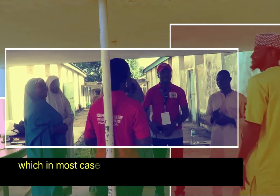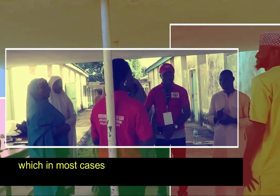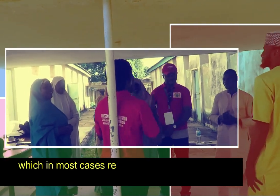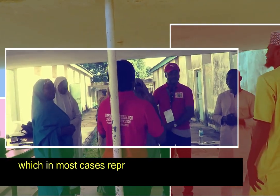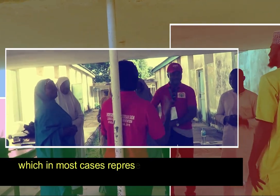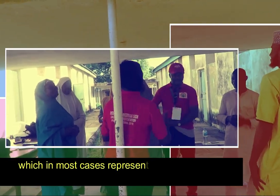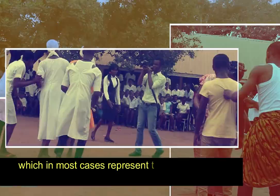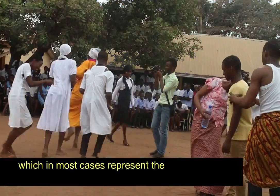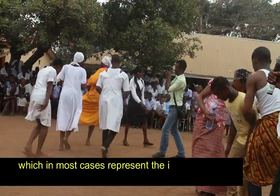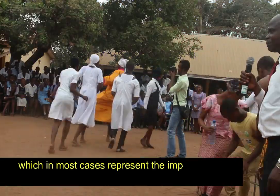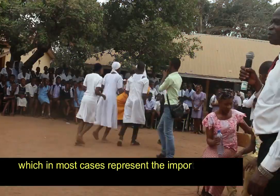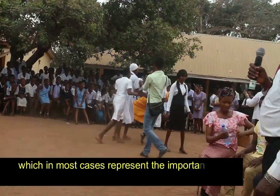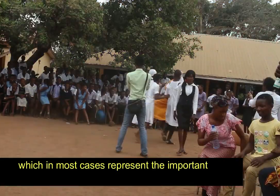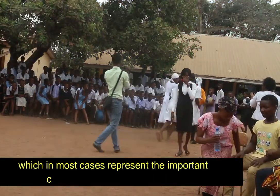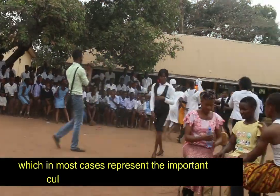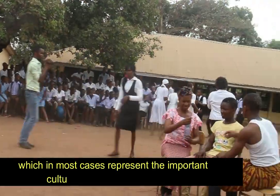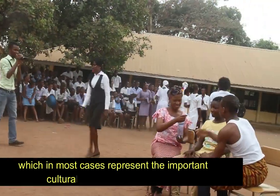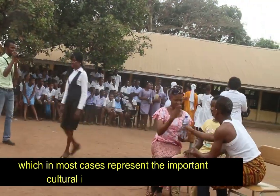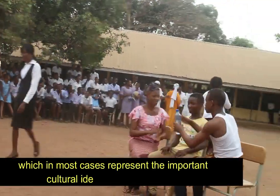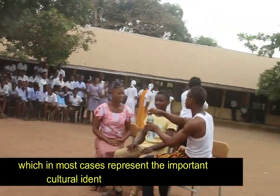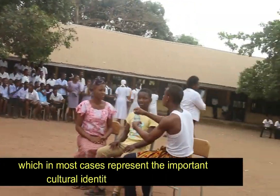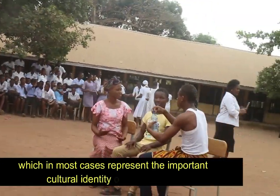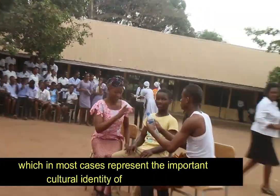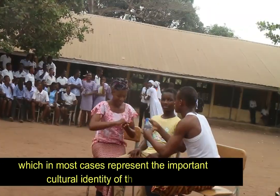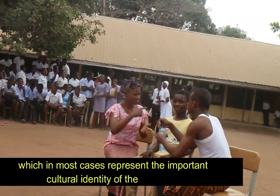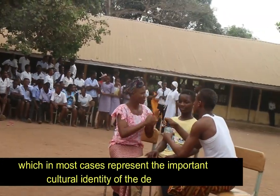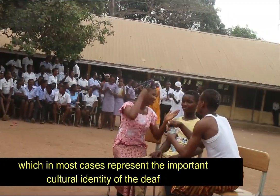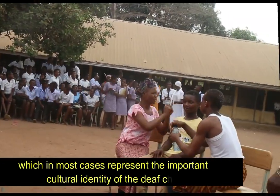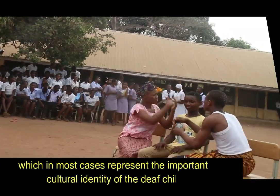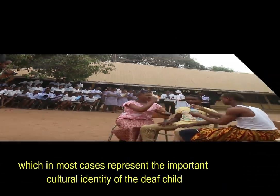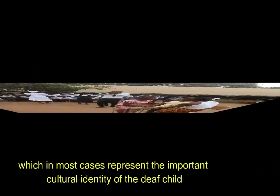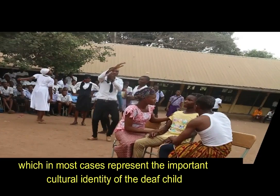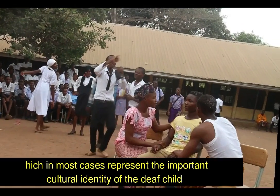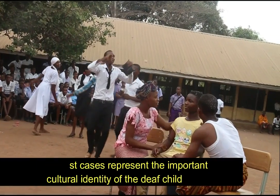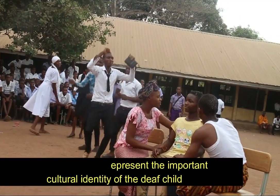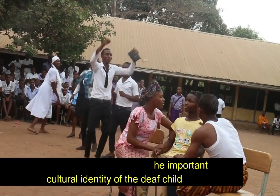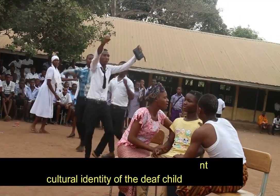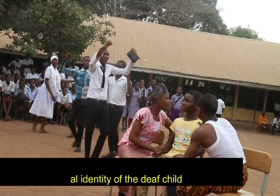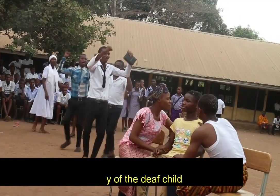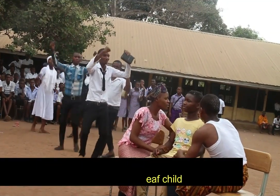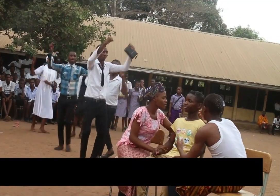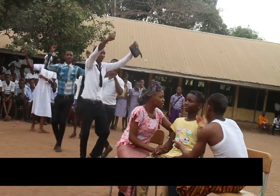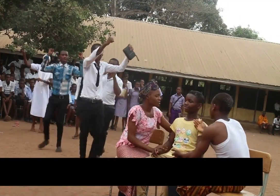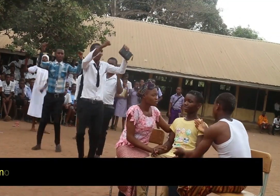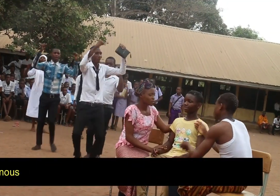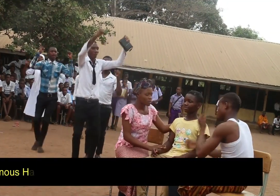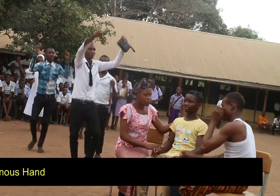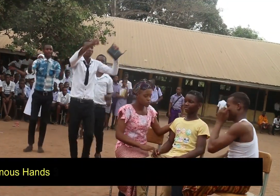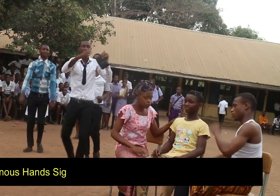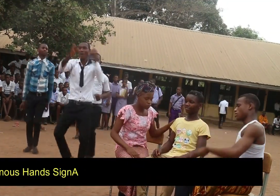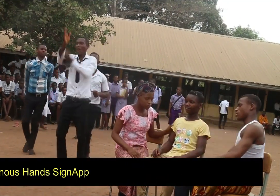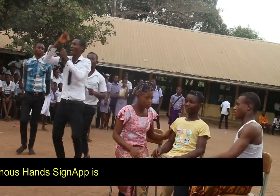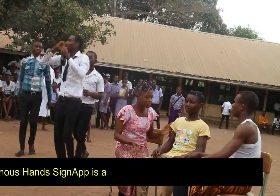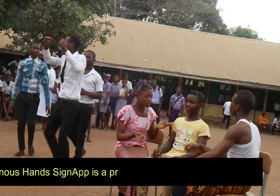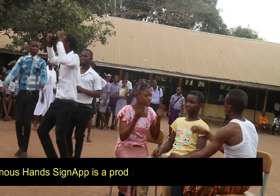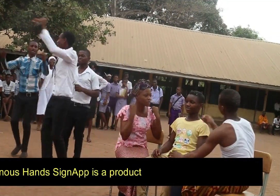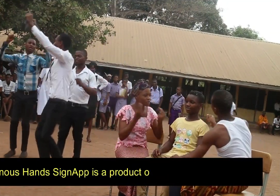cases represent the most important cultural identity of the deaf child. Indigenous Hands SignApp is a product